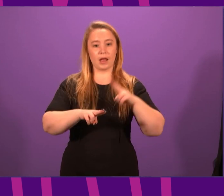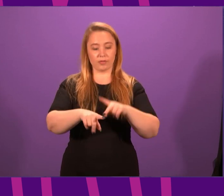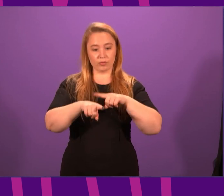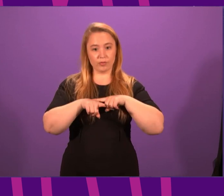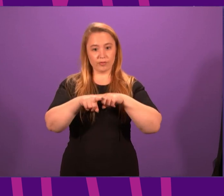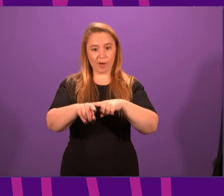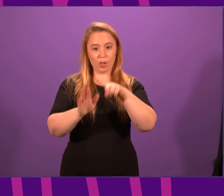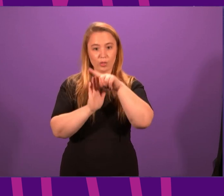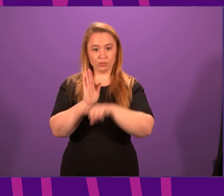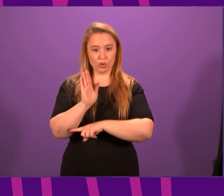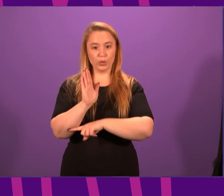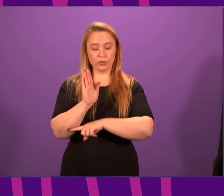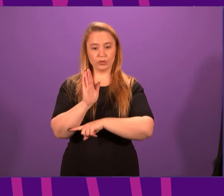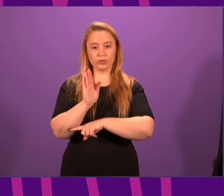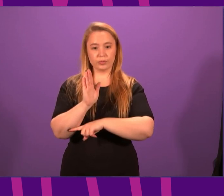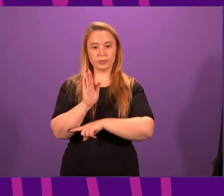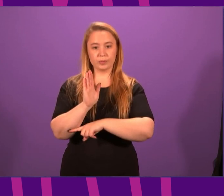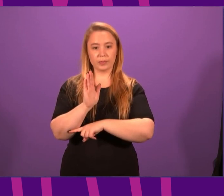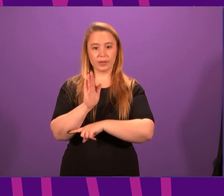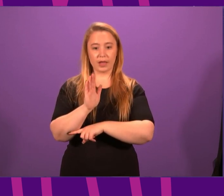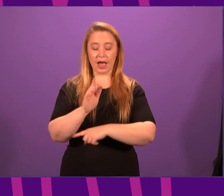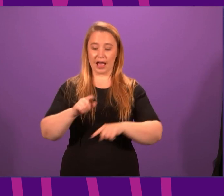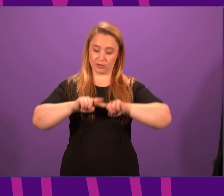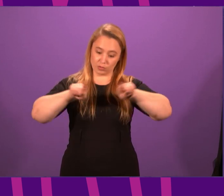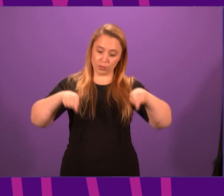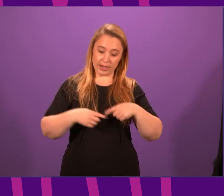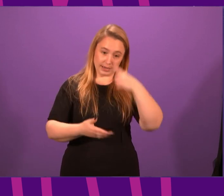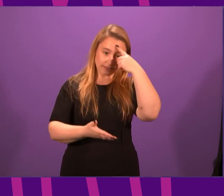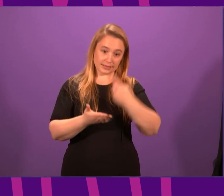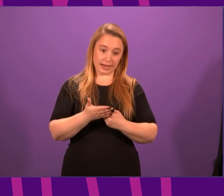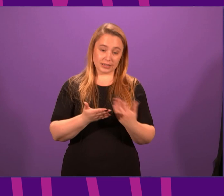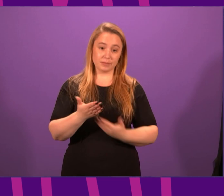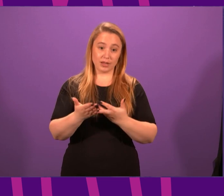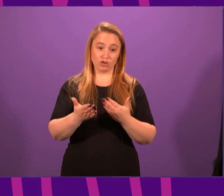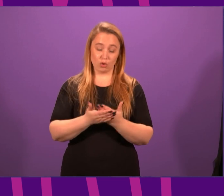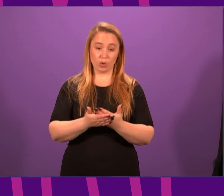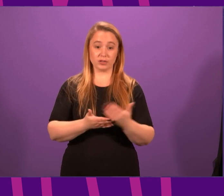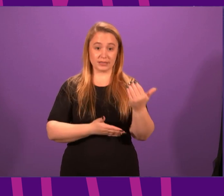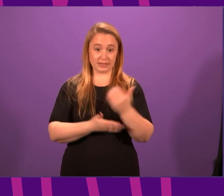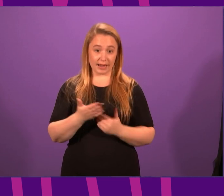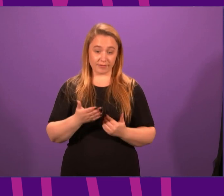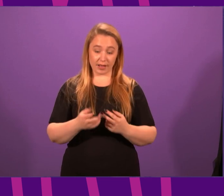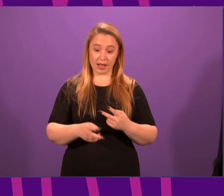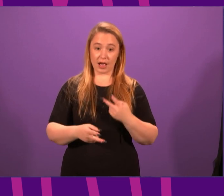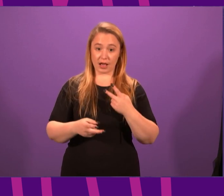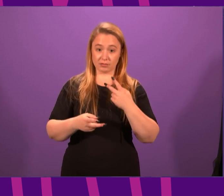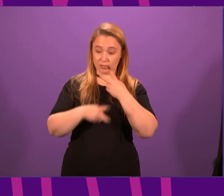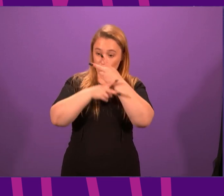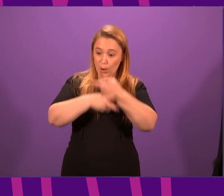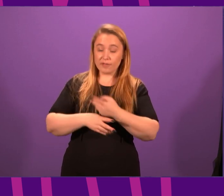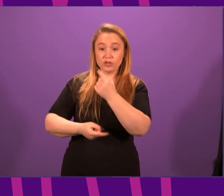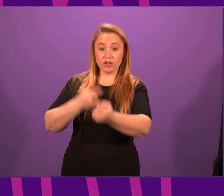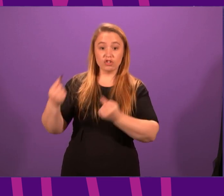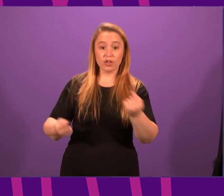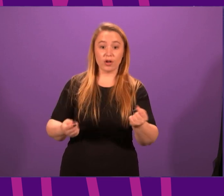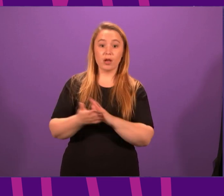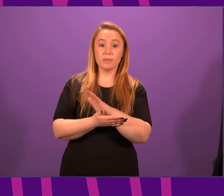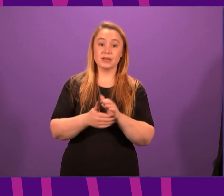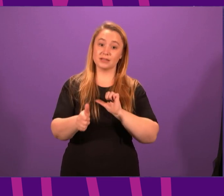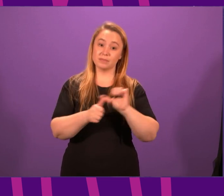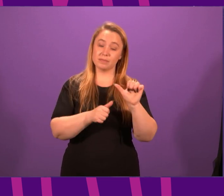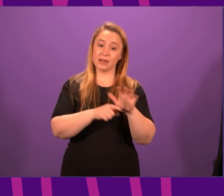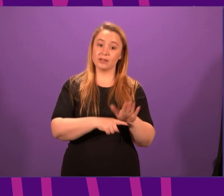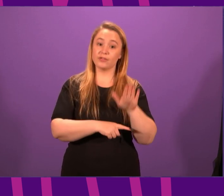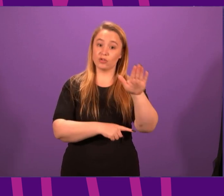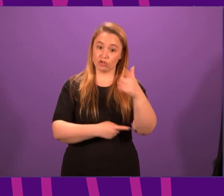these measures and playing our individual part, taking care of ourselves and looking out for each other, a better future can lie ahead,